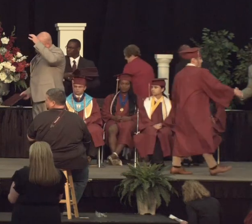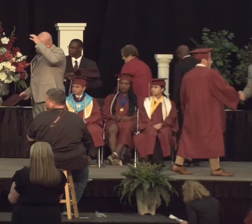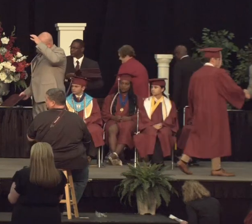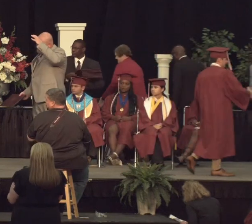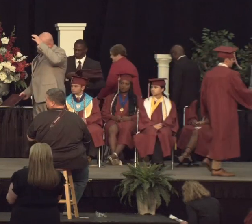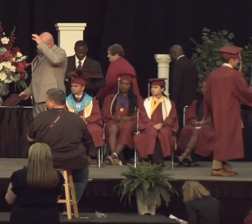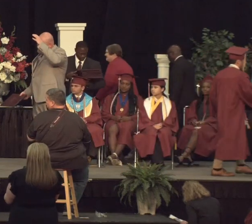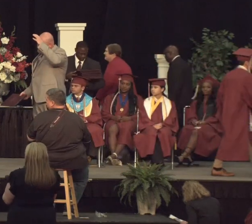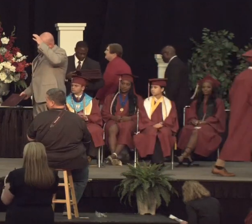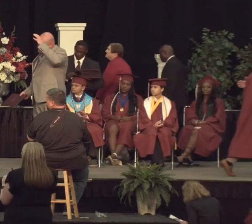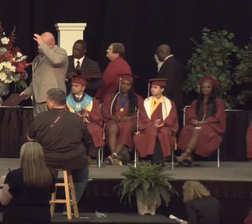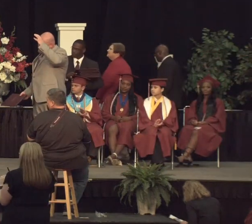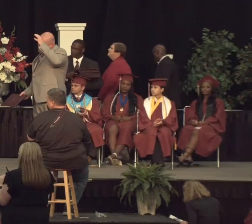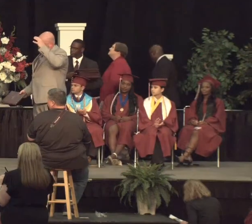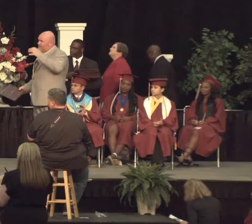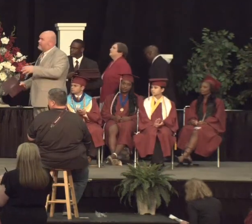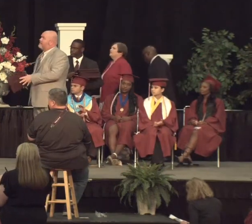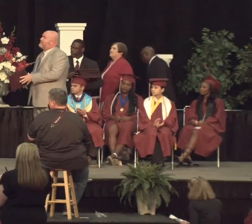Braden Russell.